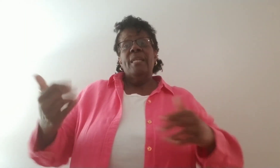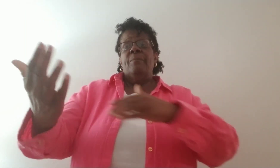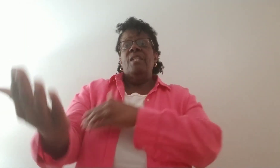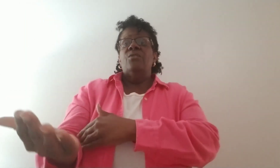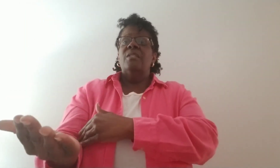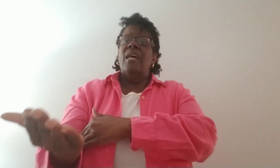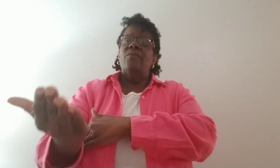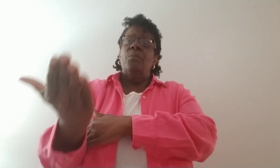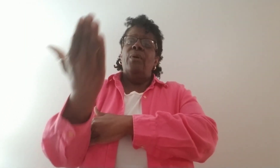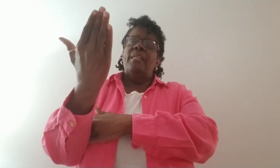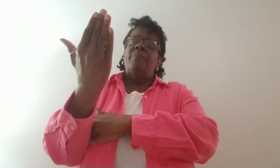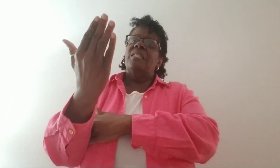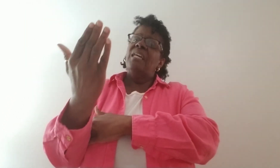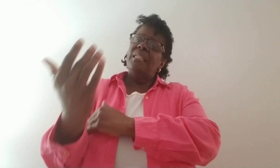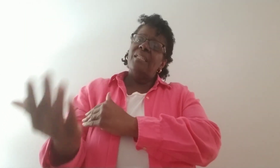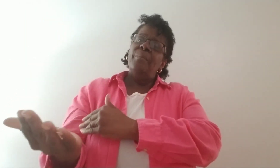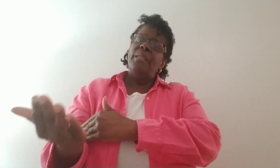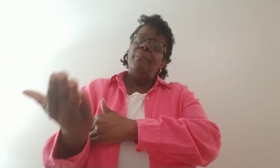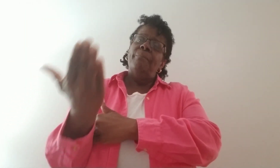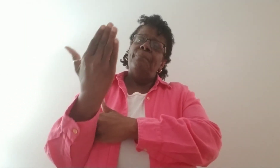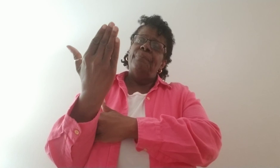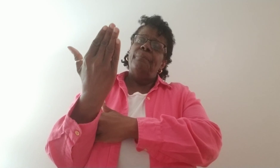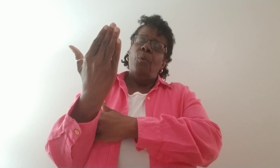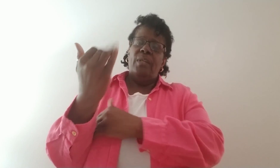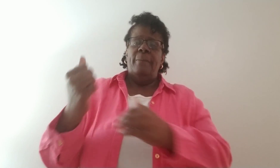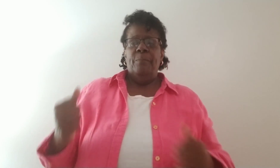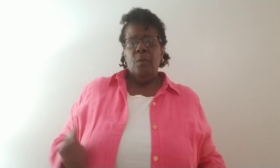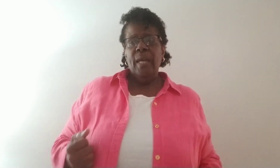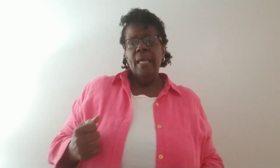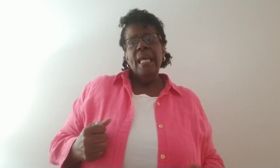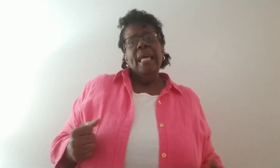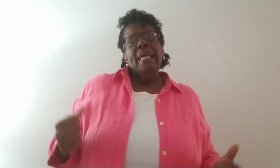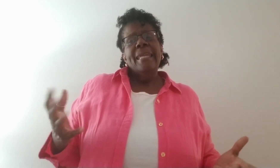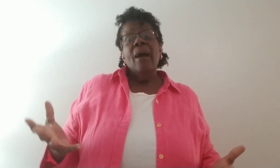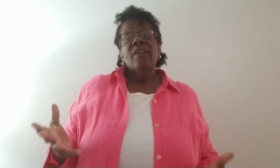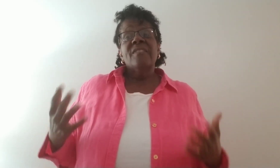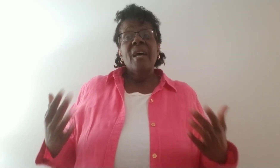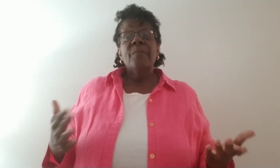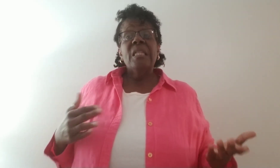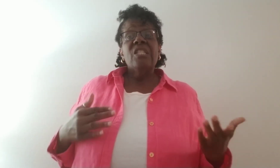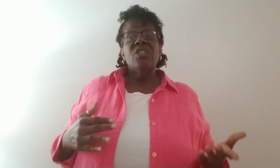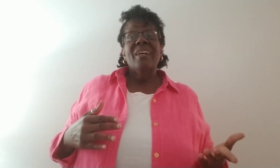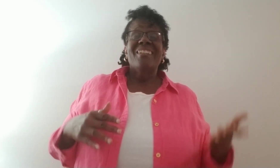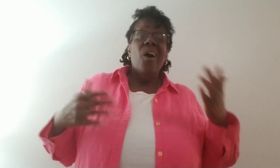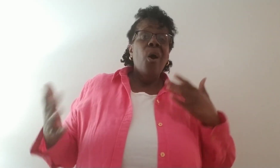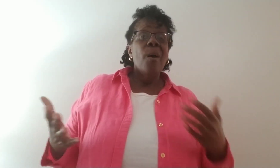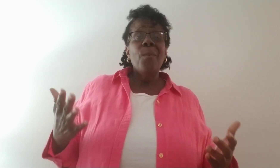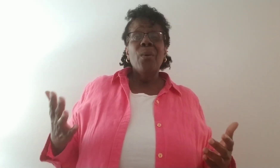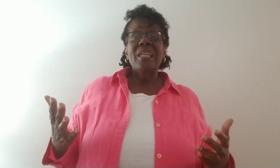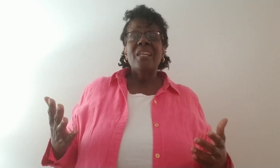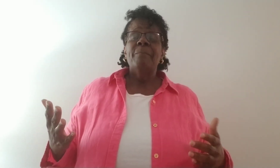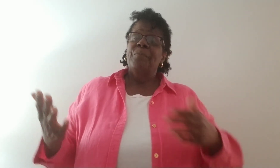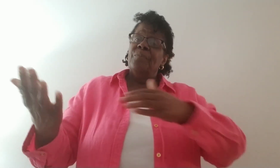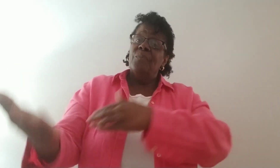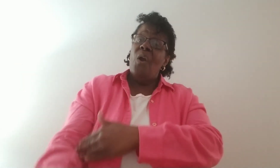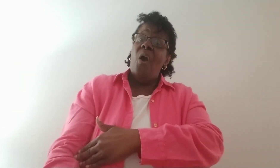Here's the sign for morning. Sun is coming up, morning, okay? Now, if something is done all morning,